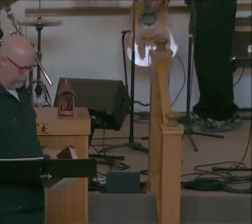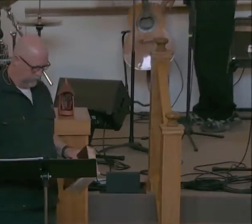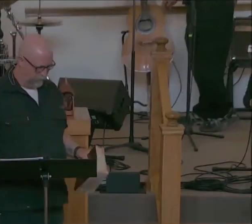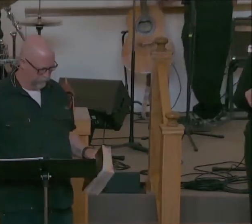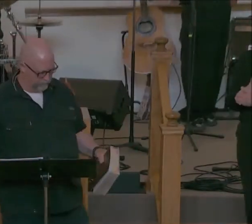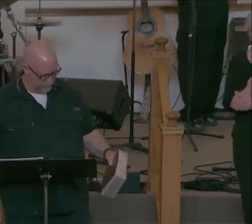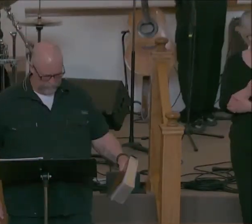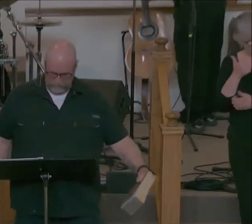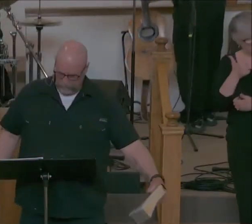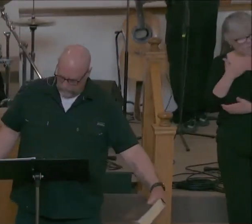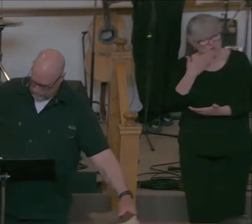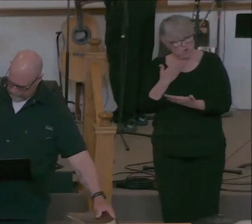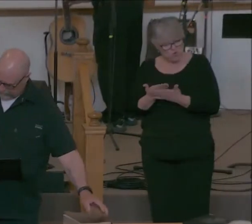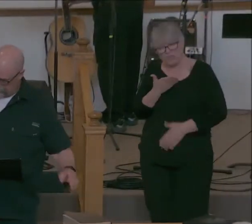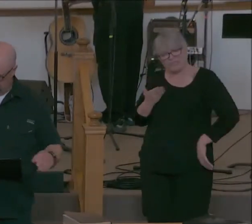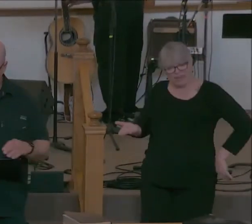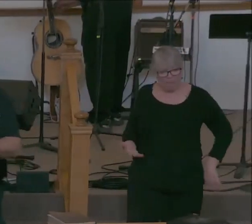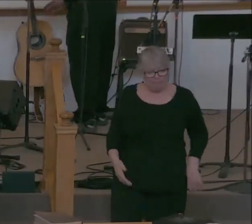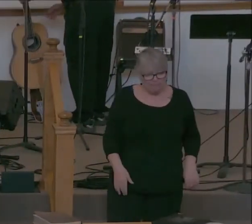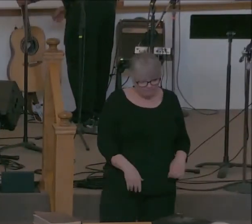Good stuff.